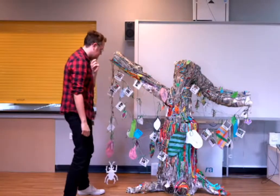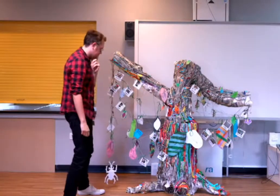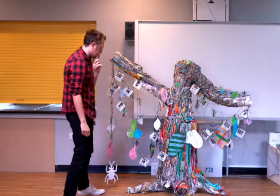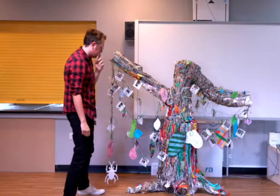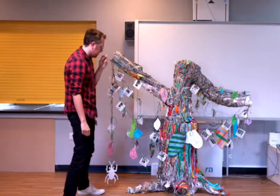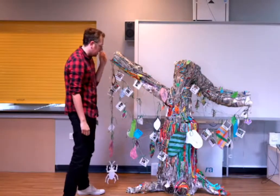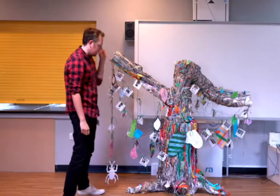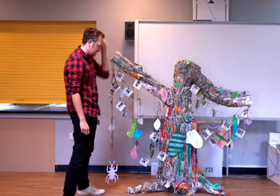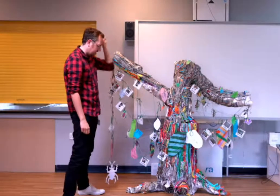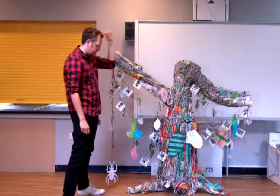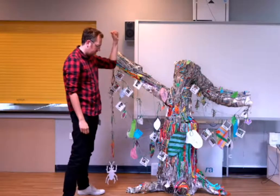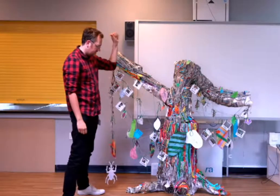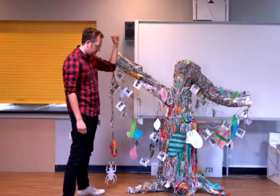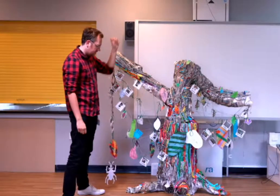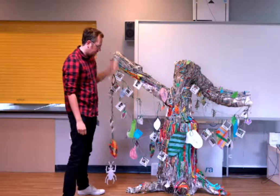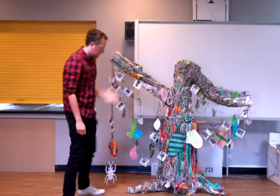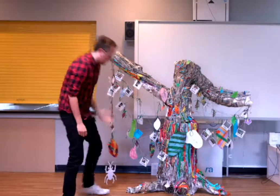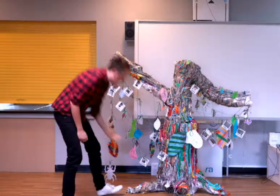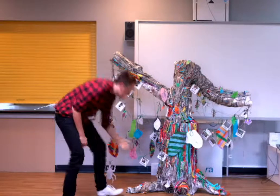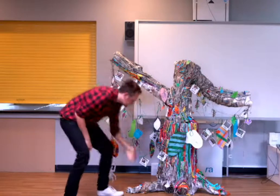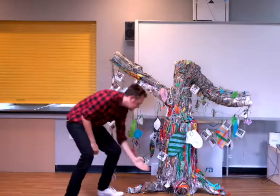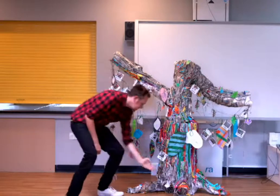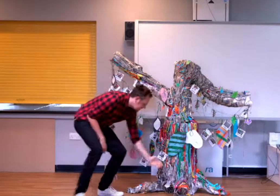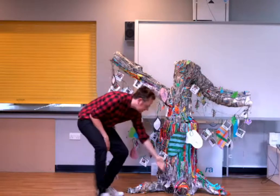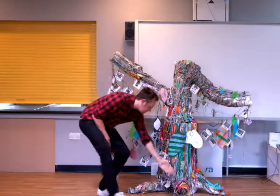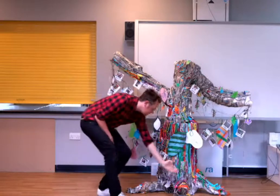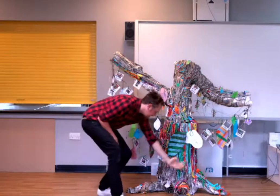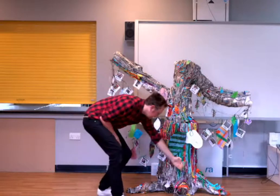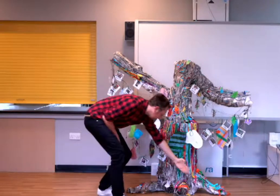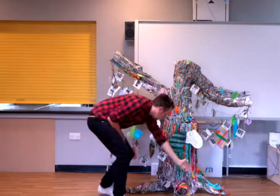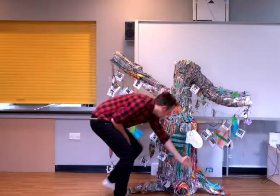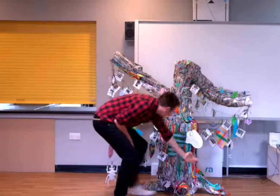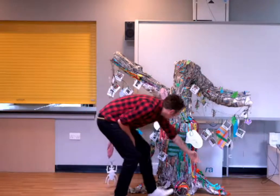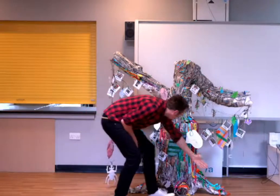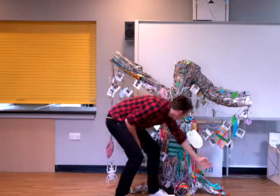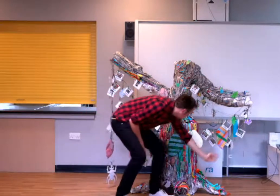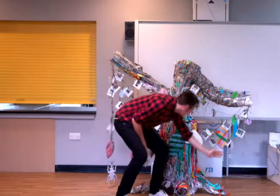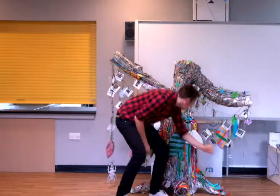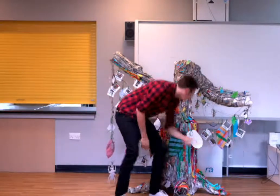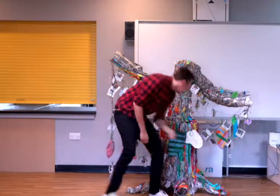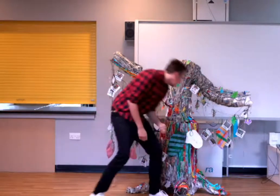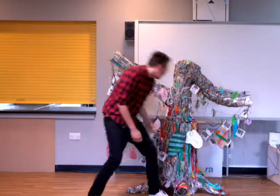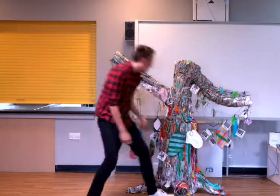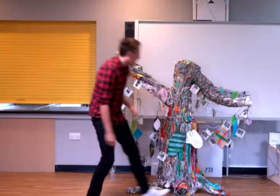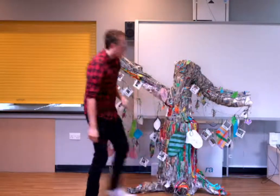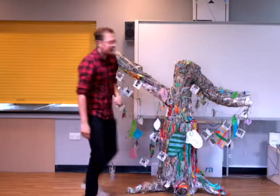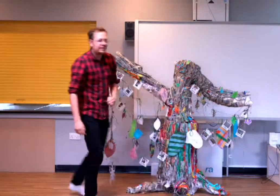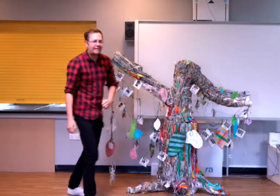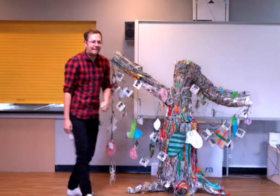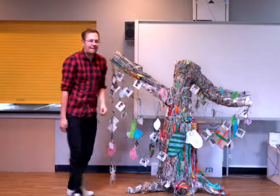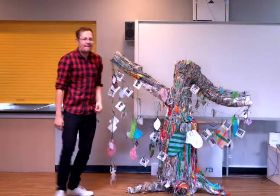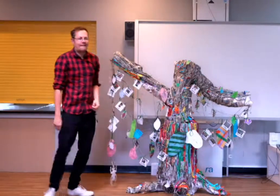I think a snake down here in the roots. Could well be.